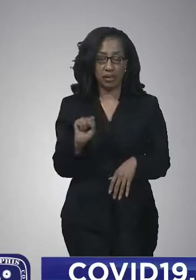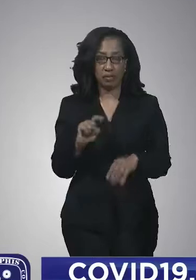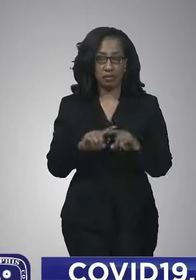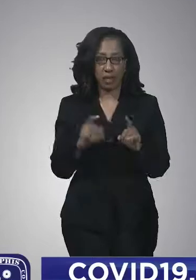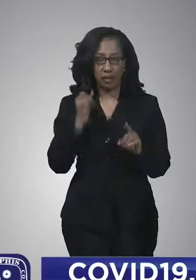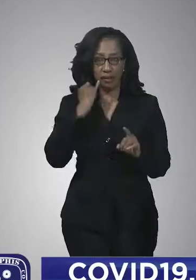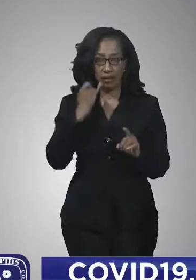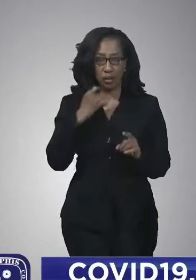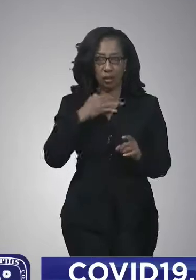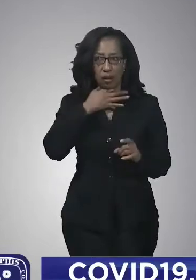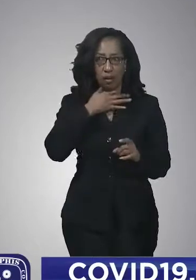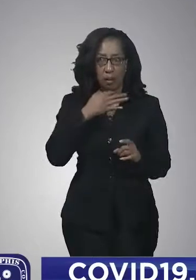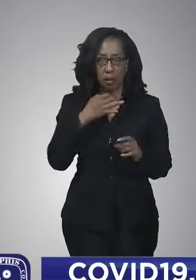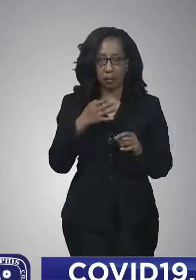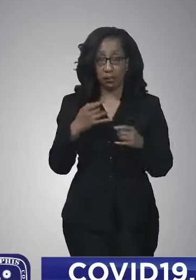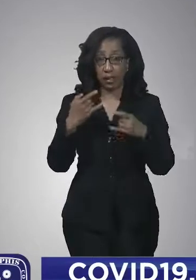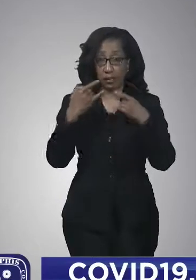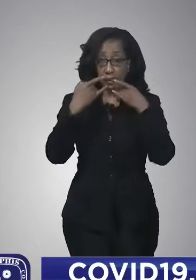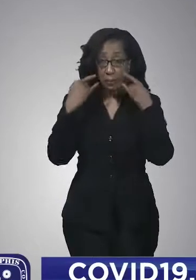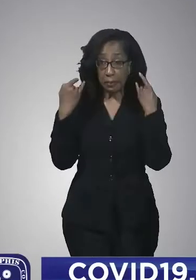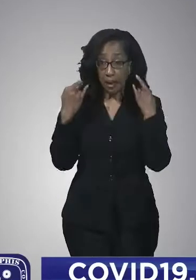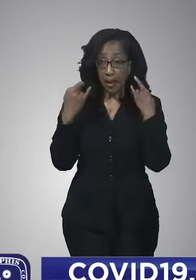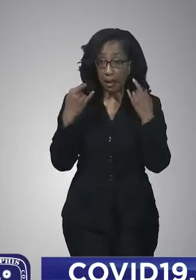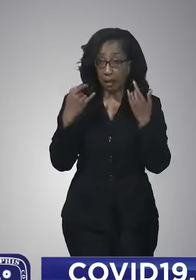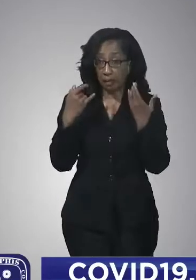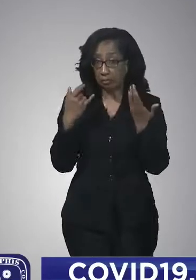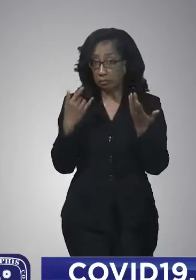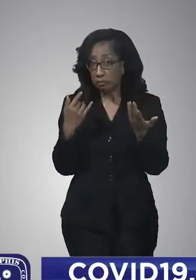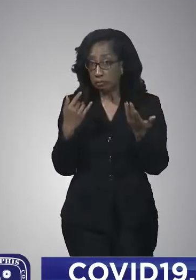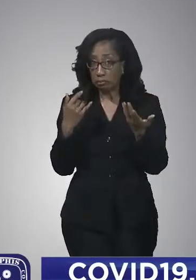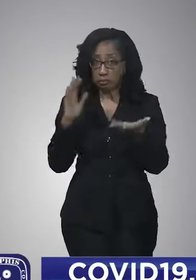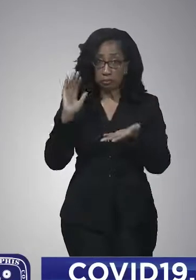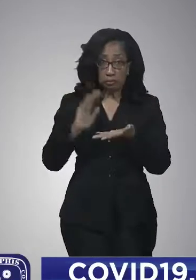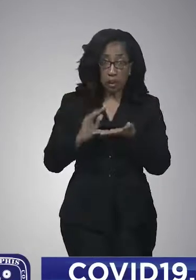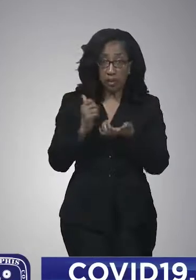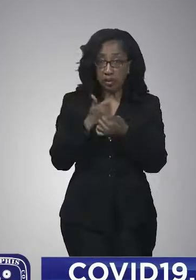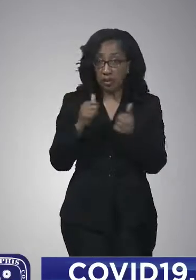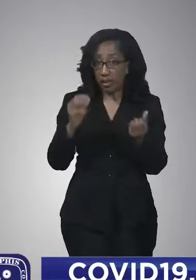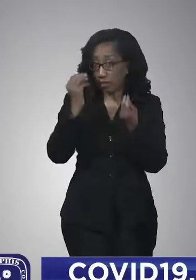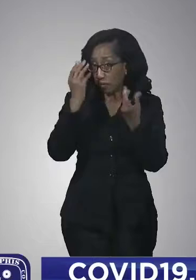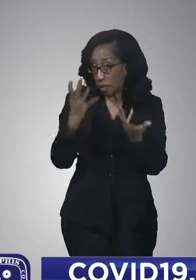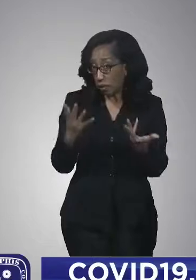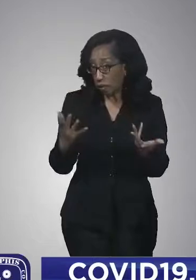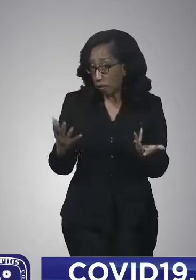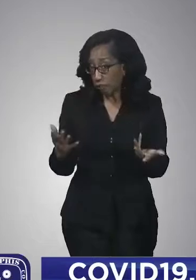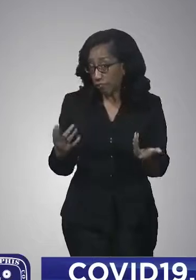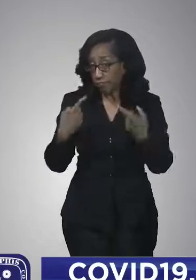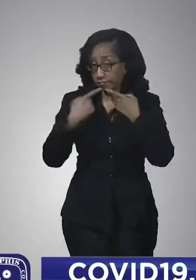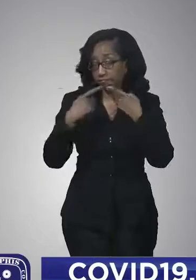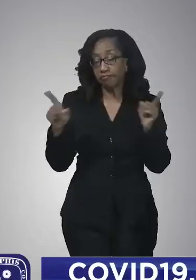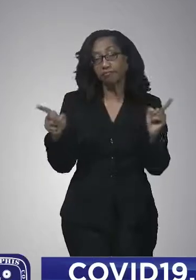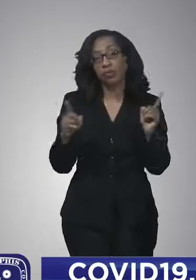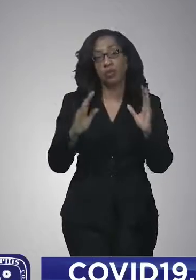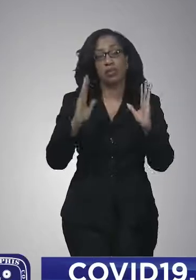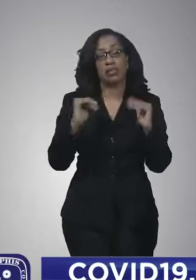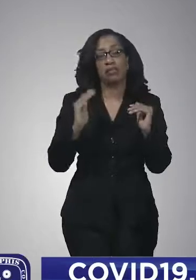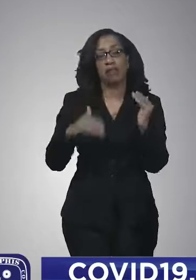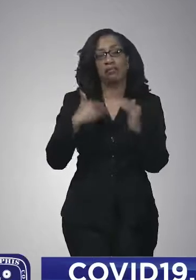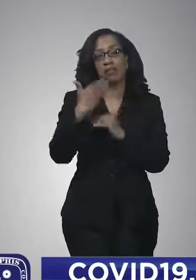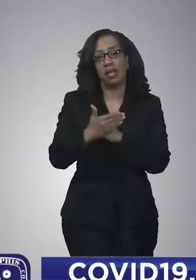easing up on mask restrictions, is there any preview or any information you can divulge to the public about what to expect in the next